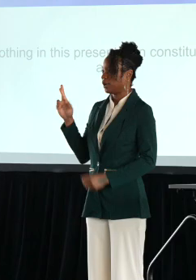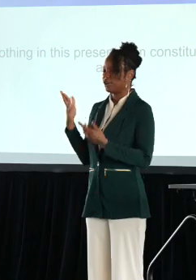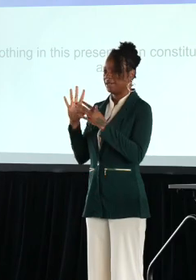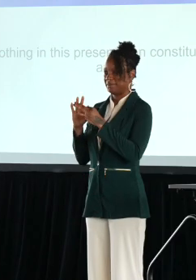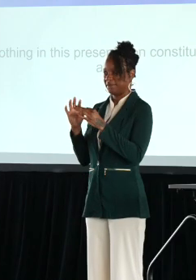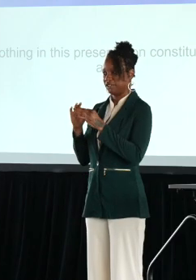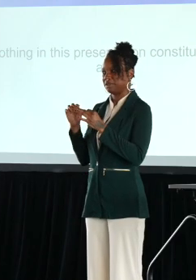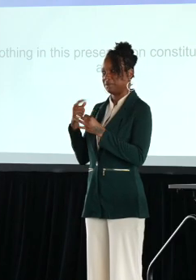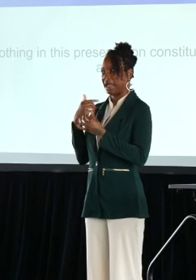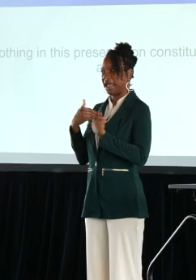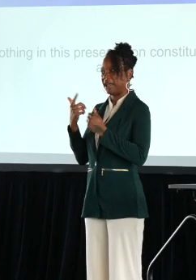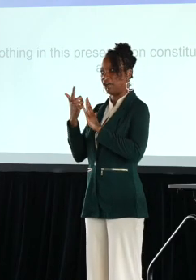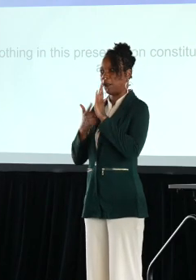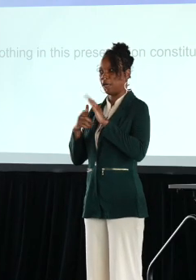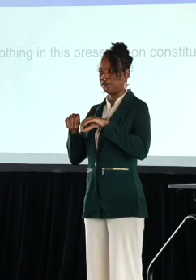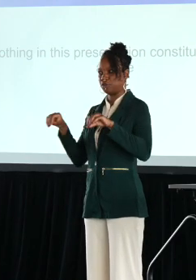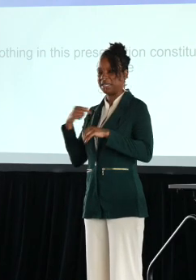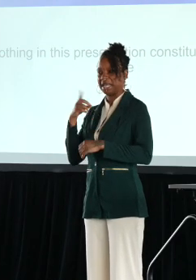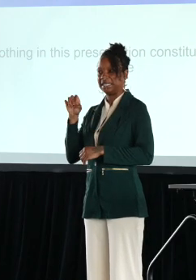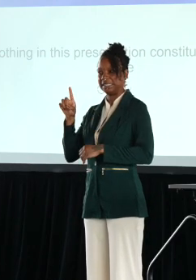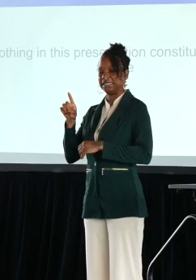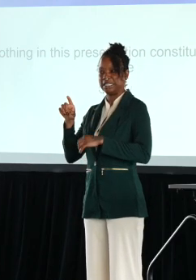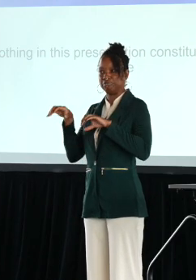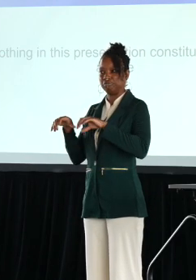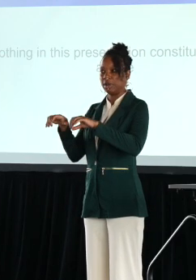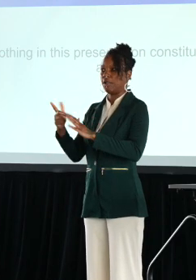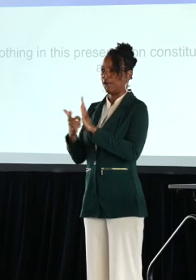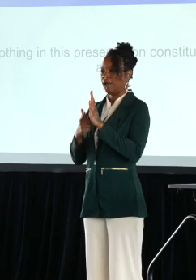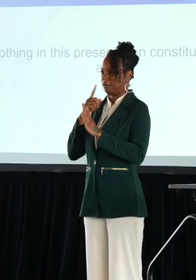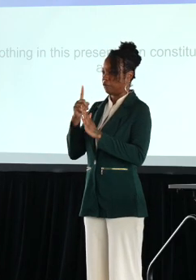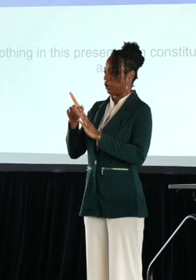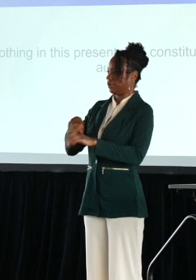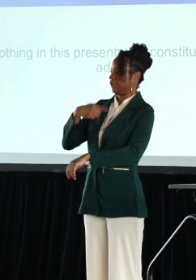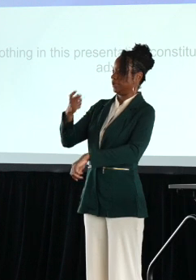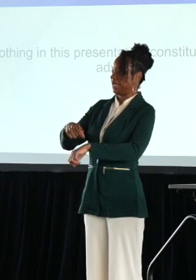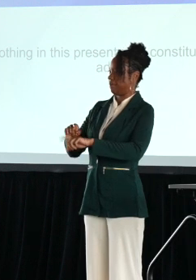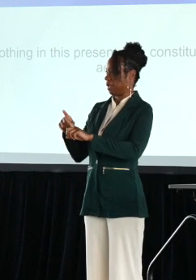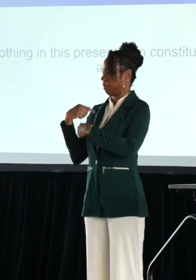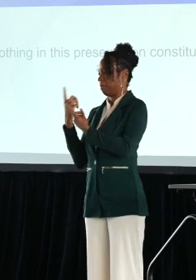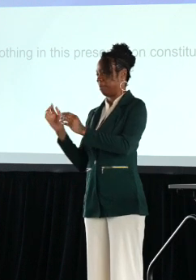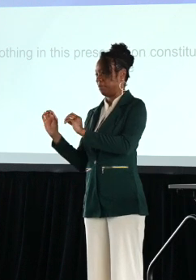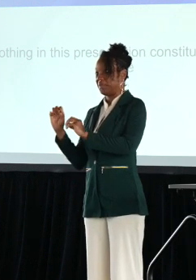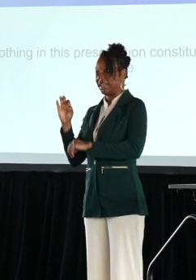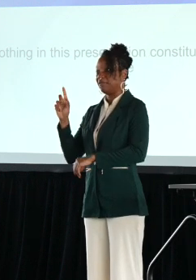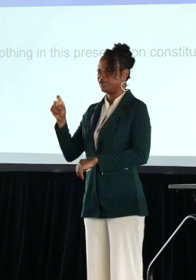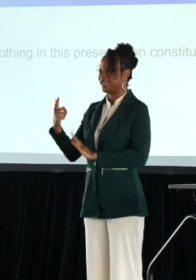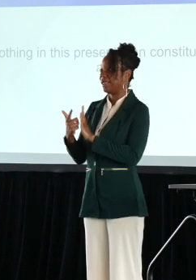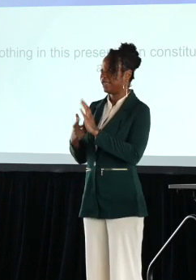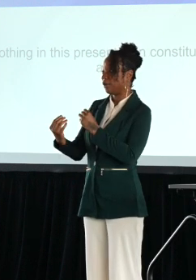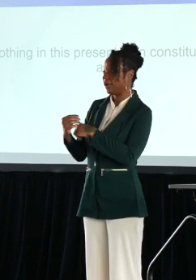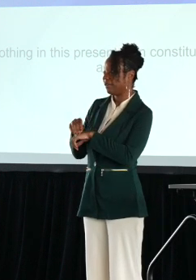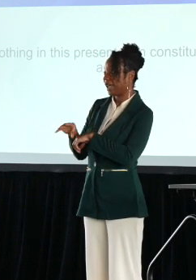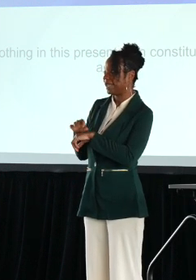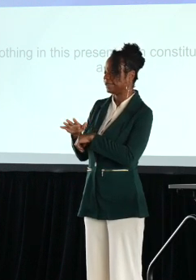locally. Don't take anything in this presentation as legal advice. You know, I went back to get a PhD because I like teaching people much better than fighting with